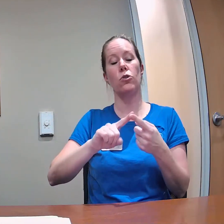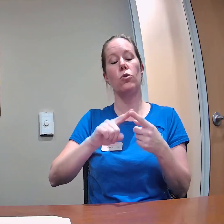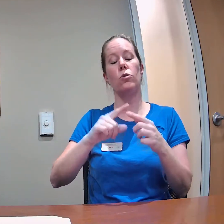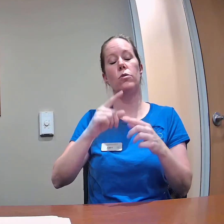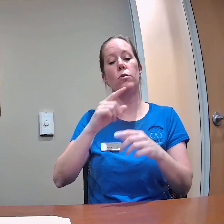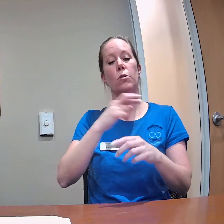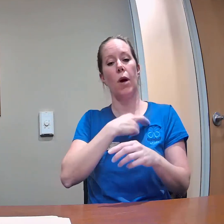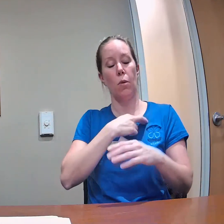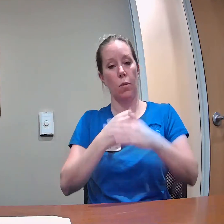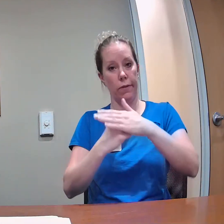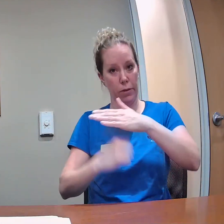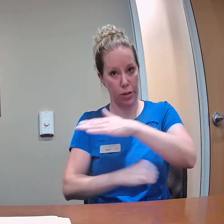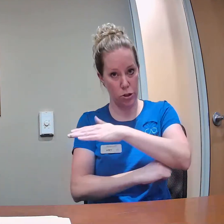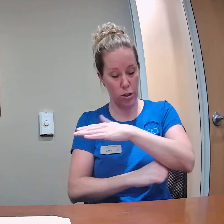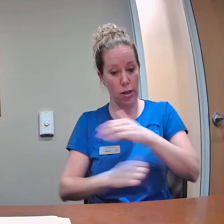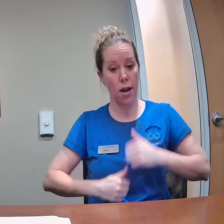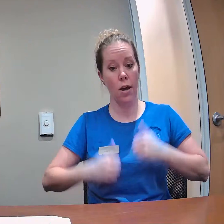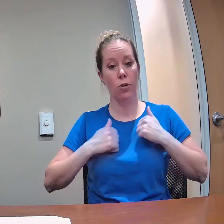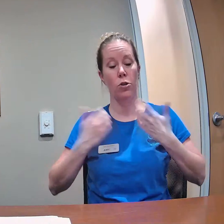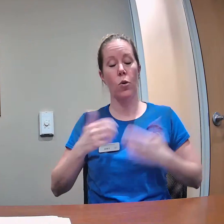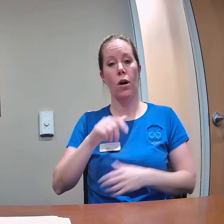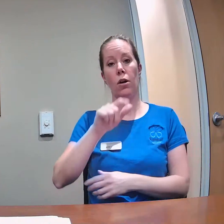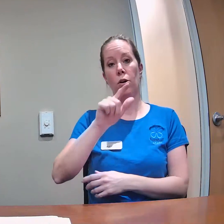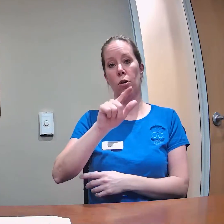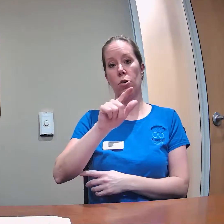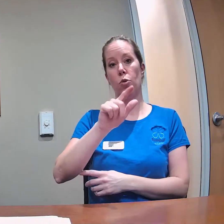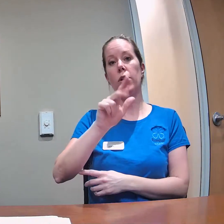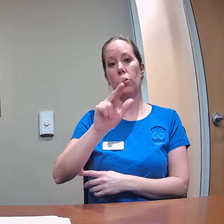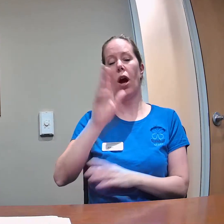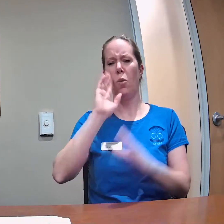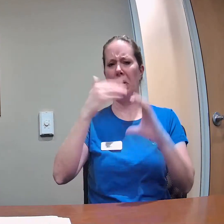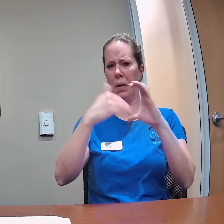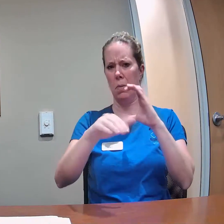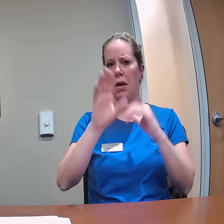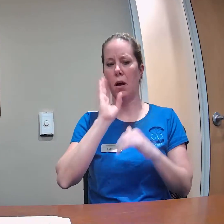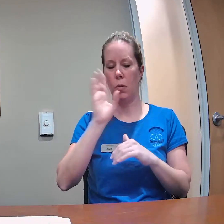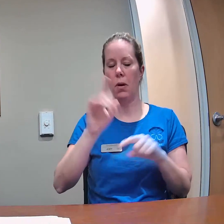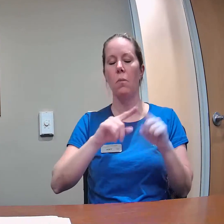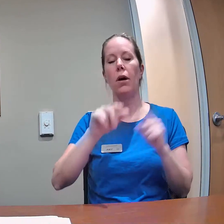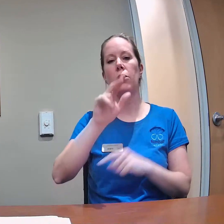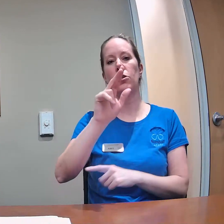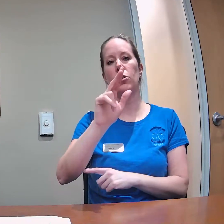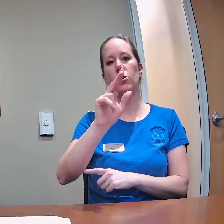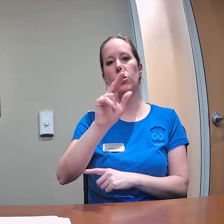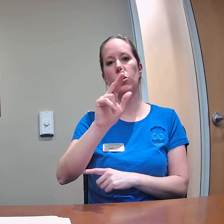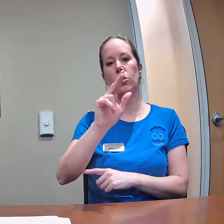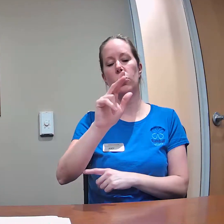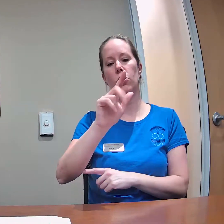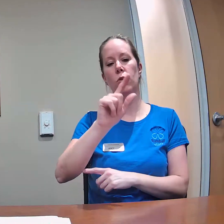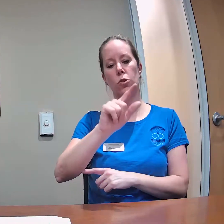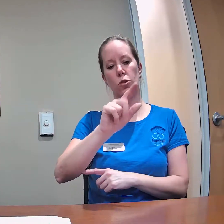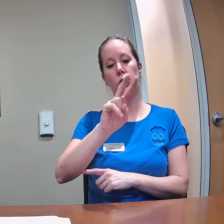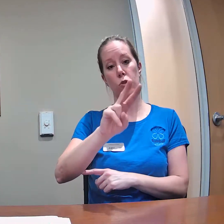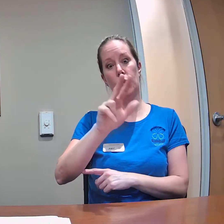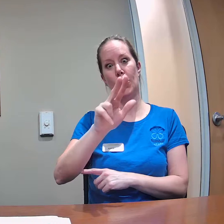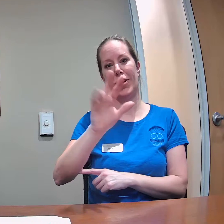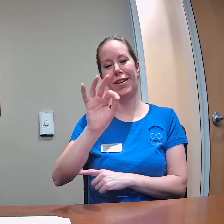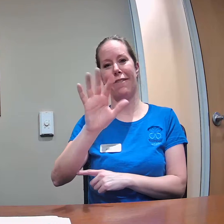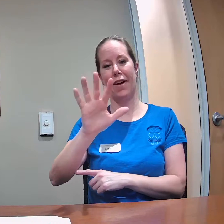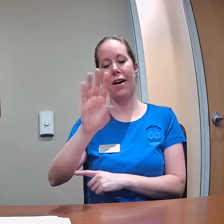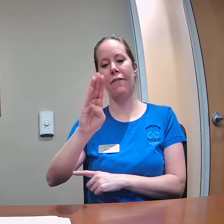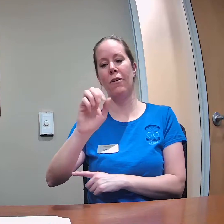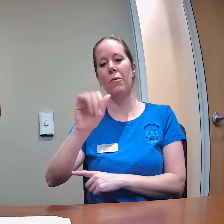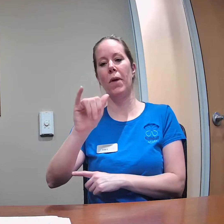Foundation, and the address is 23, and I can send this out if you want me to, 2395 Bayview